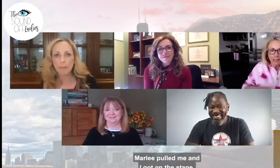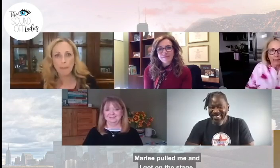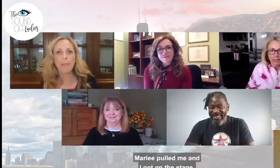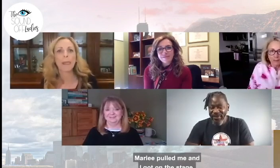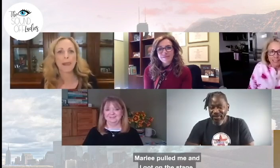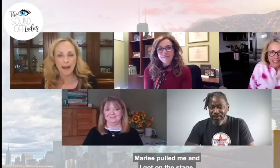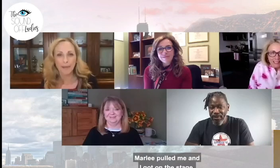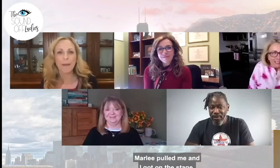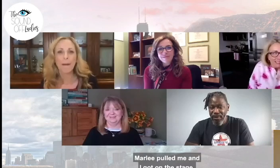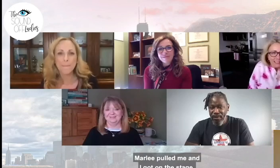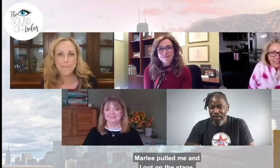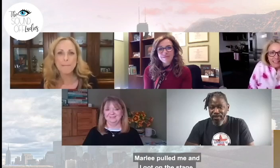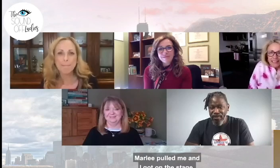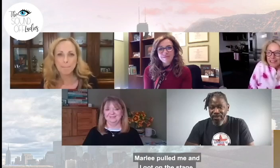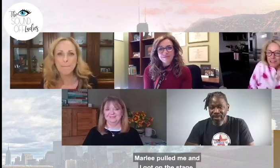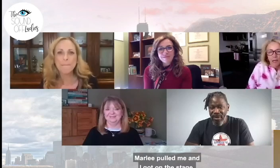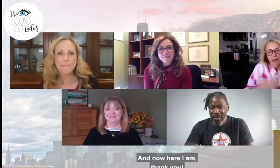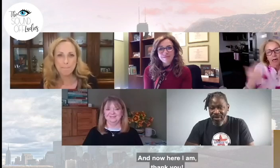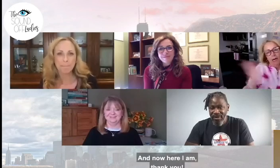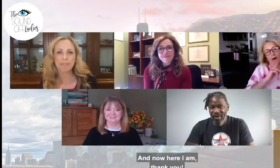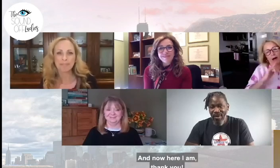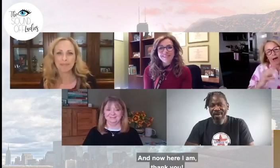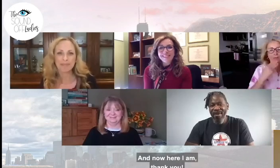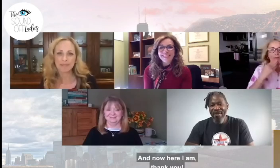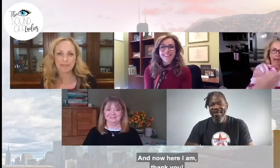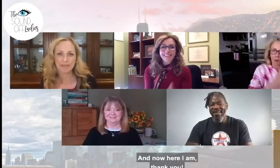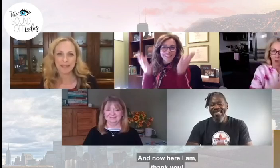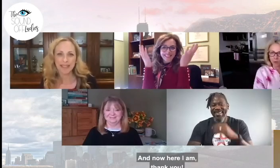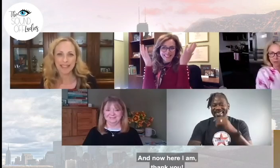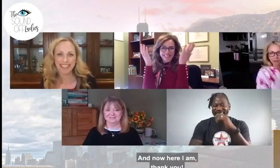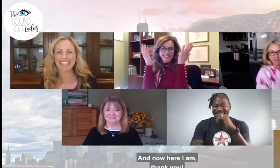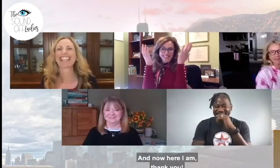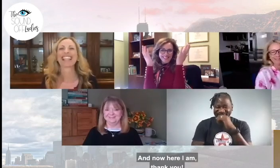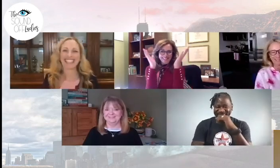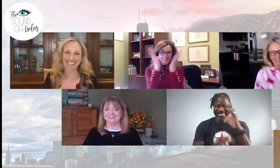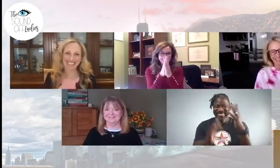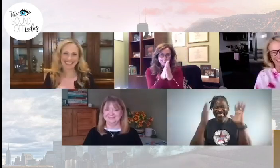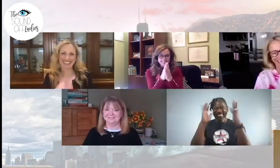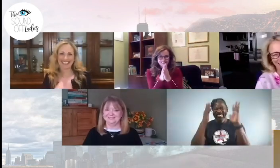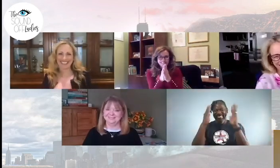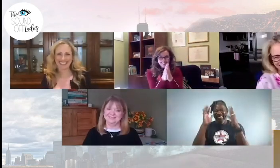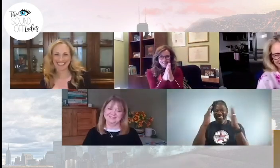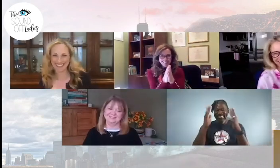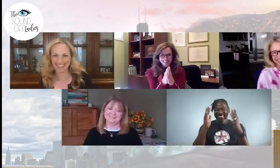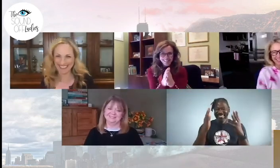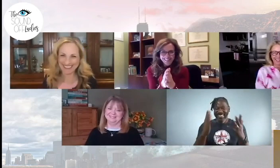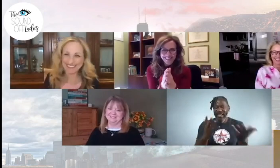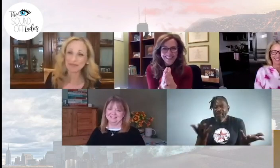because Marley and Liz went to the same school, deaf school. And here I am. So thank you,